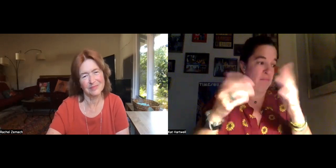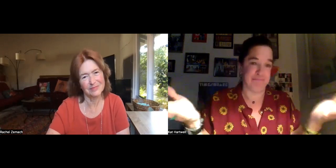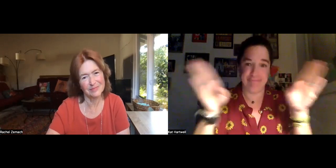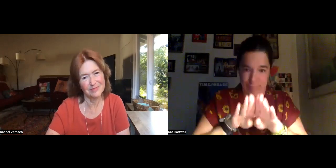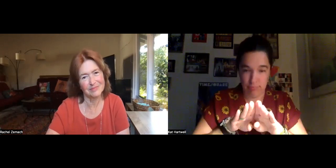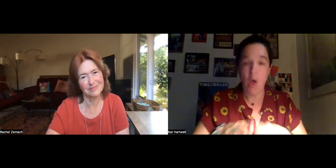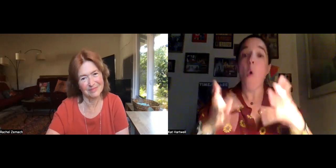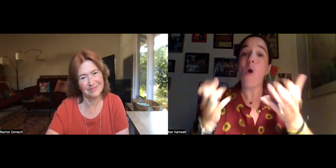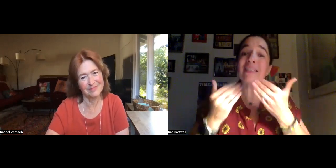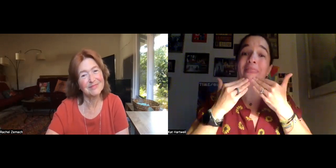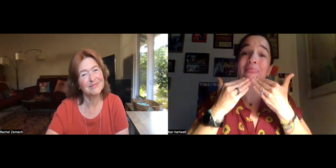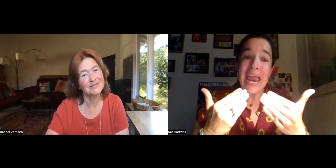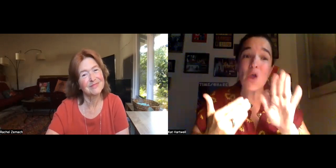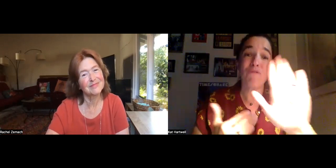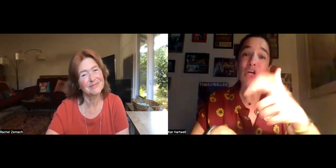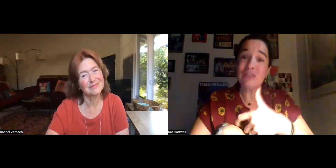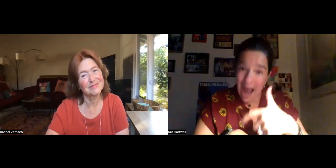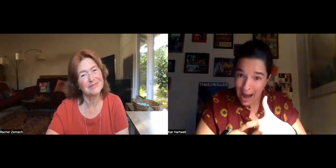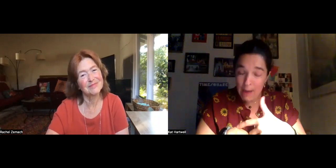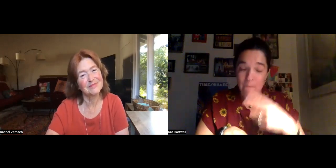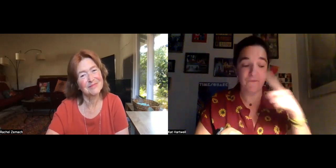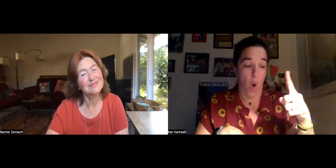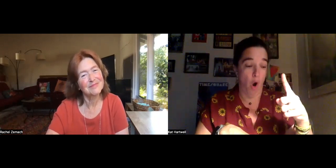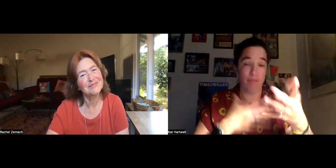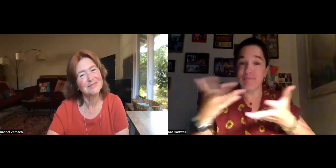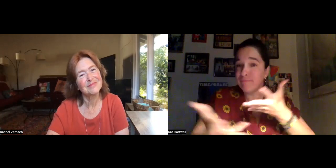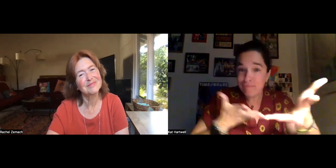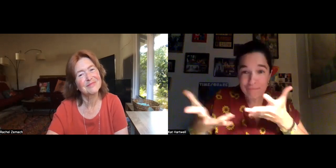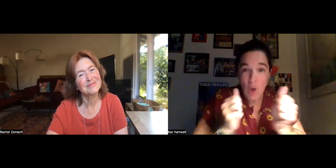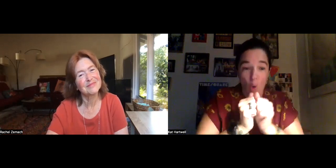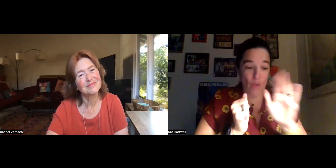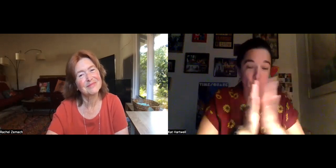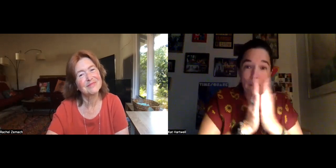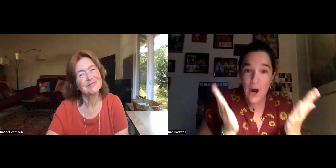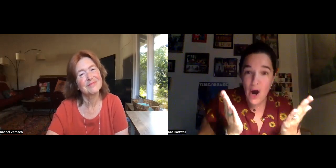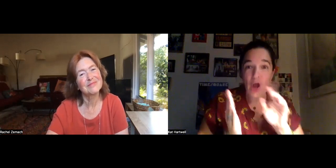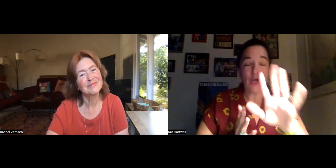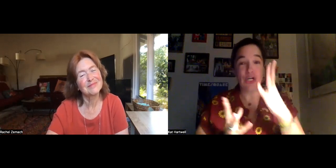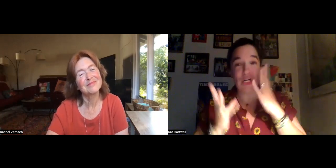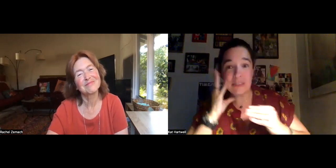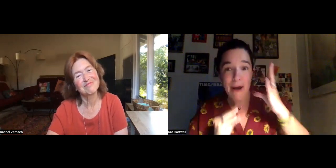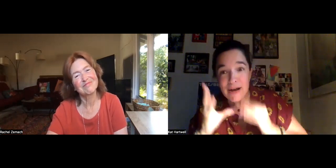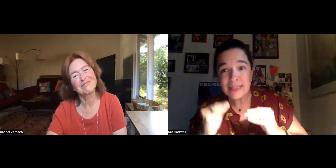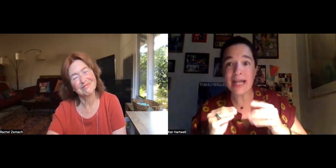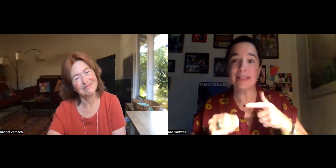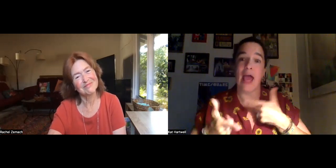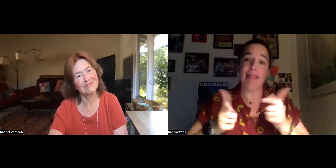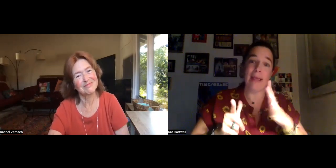Then I wanted to thank you for your time for with your book, your experiences that are letting